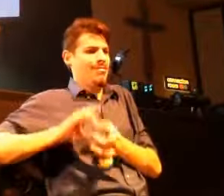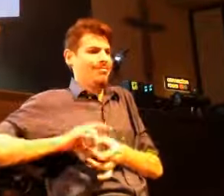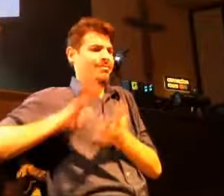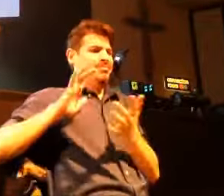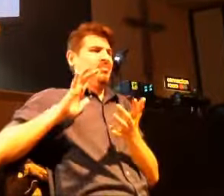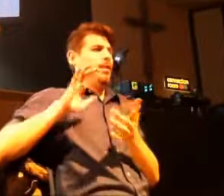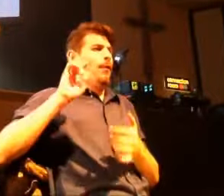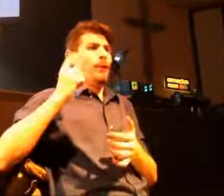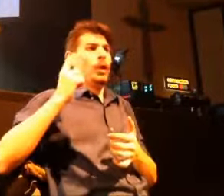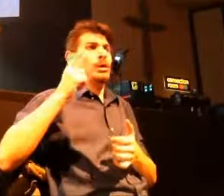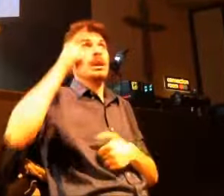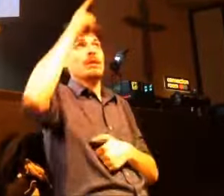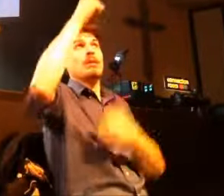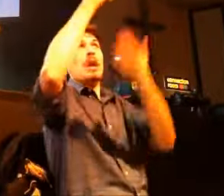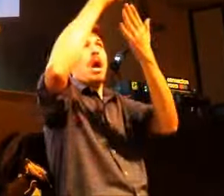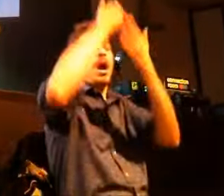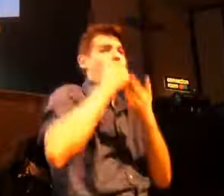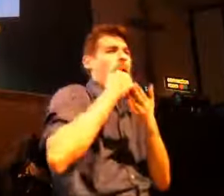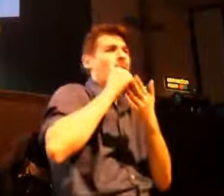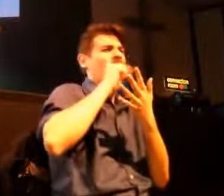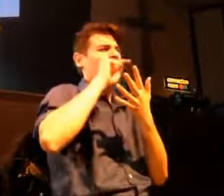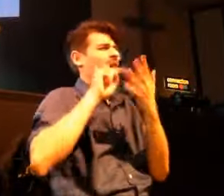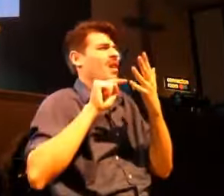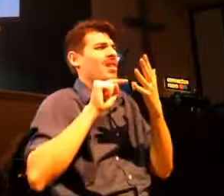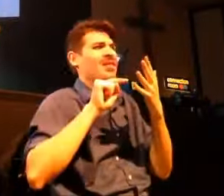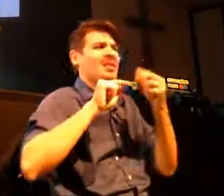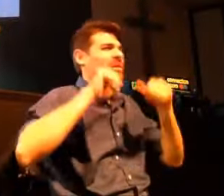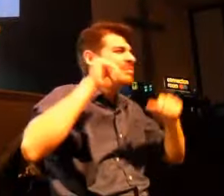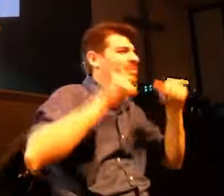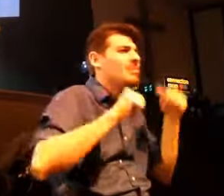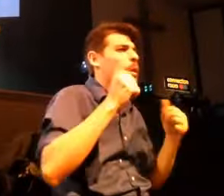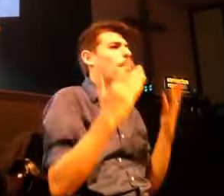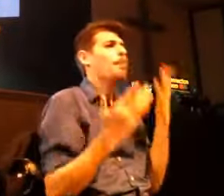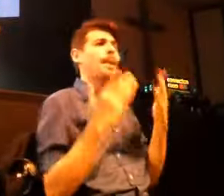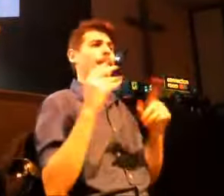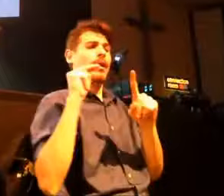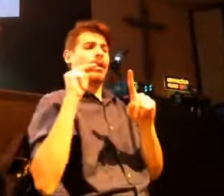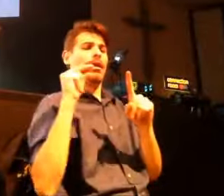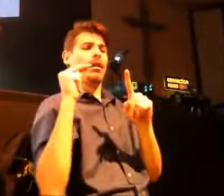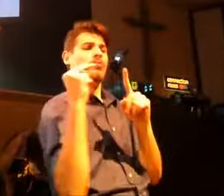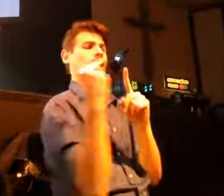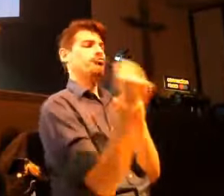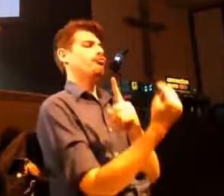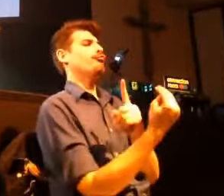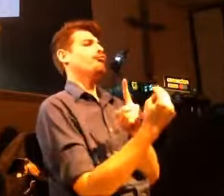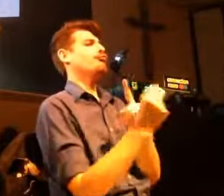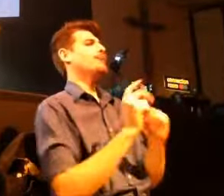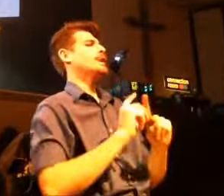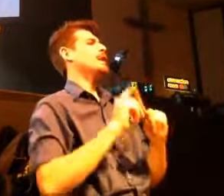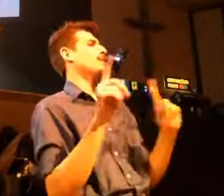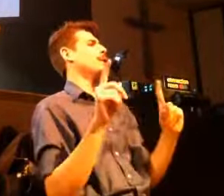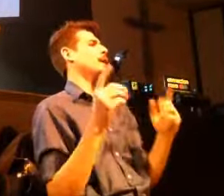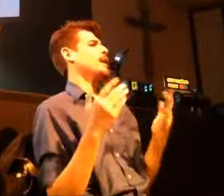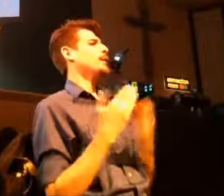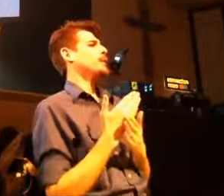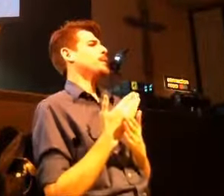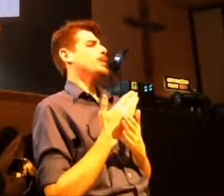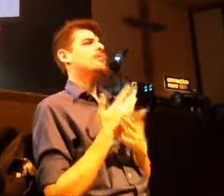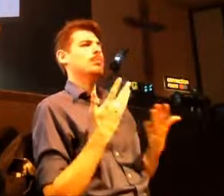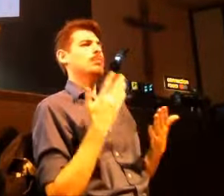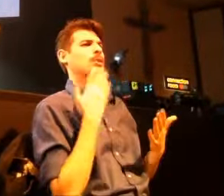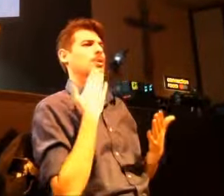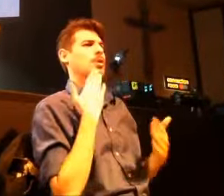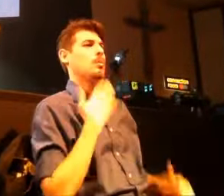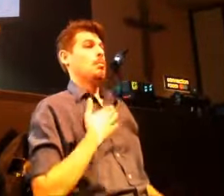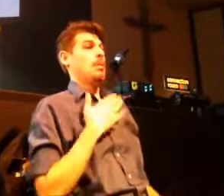that explores, well, maybe there's a different way to look at it. Maybe, in fact, I'm a father. My son, my 3-year-old